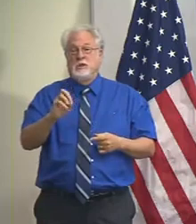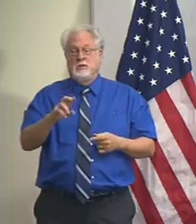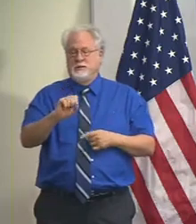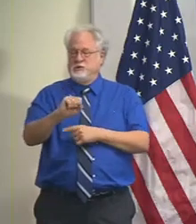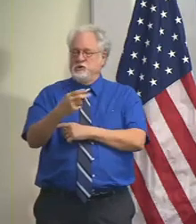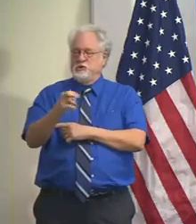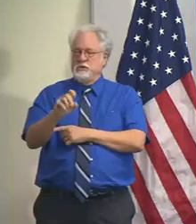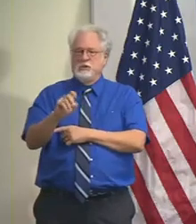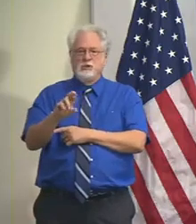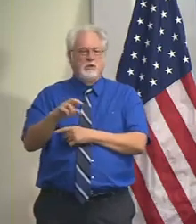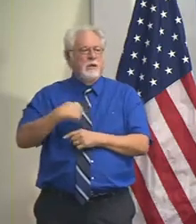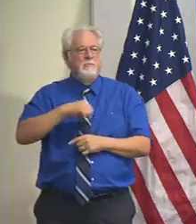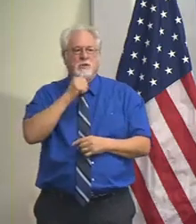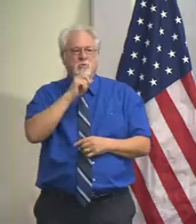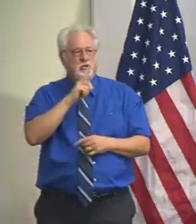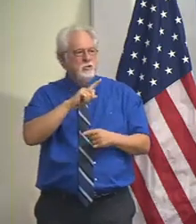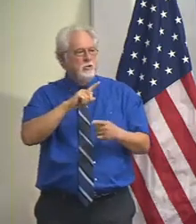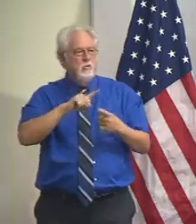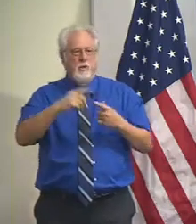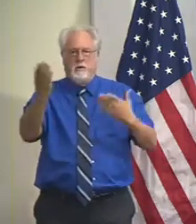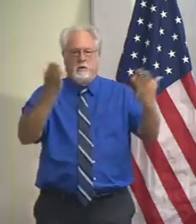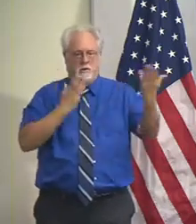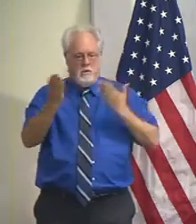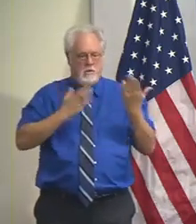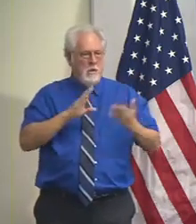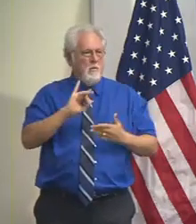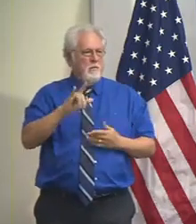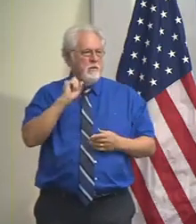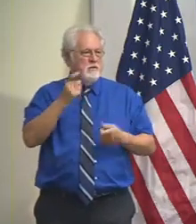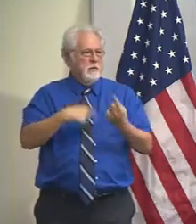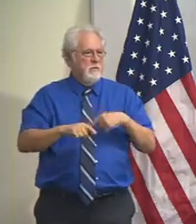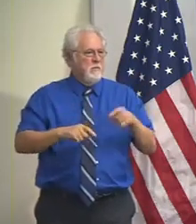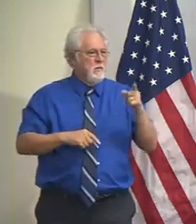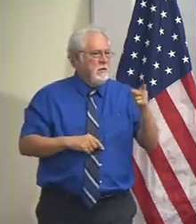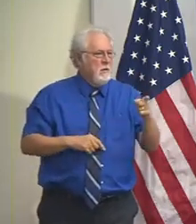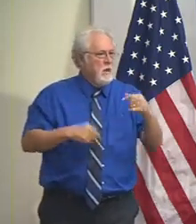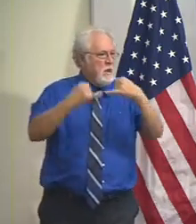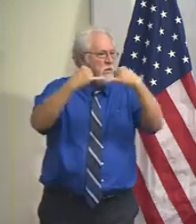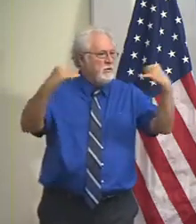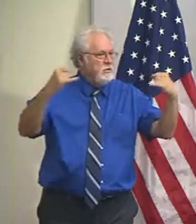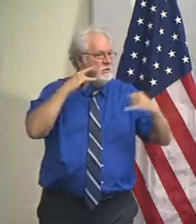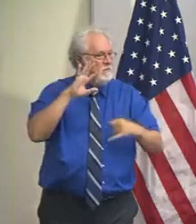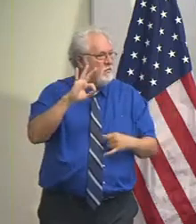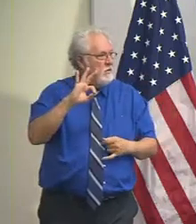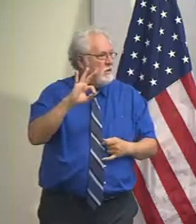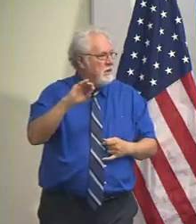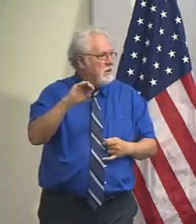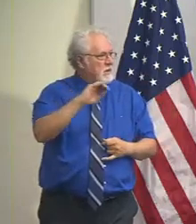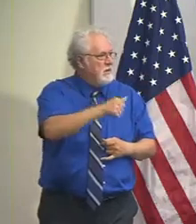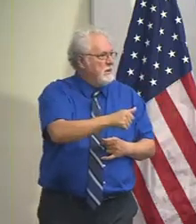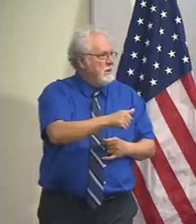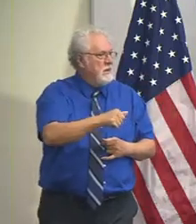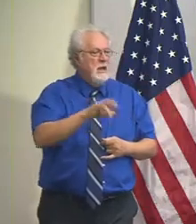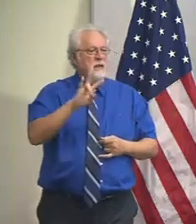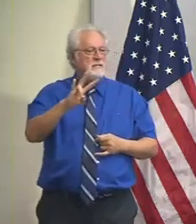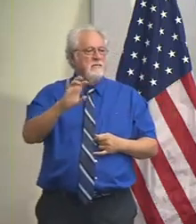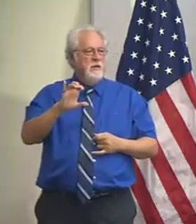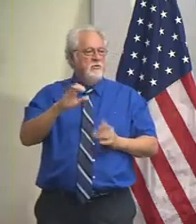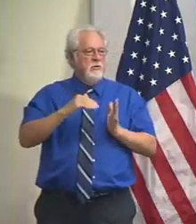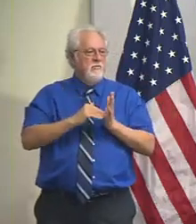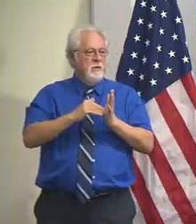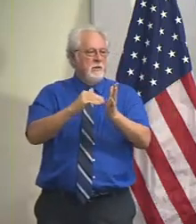sure that when the invoices are going to come to us. What's the threshold for 90-10? It's right at $700